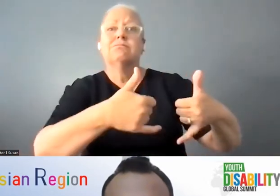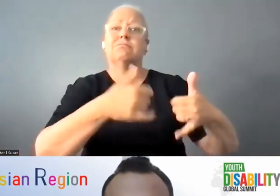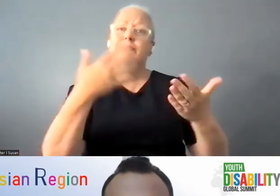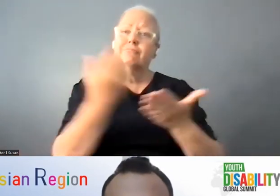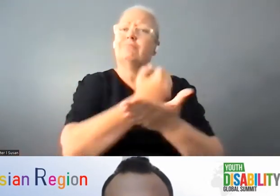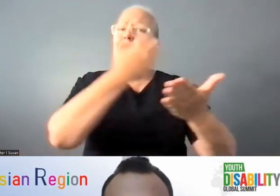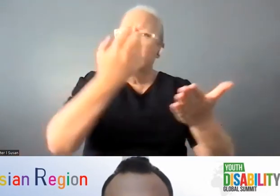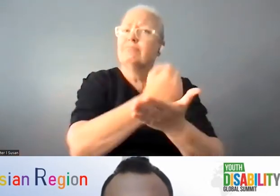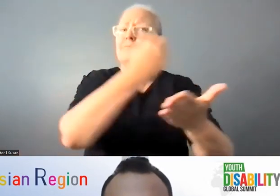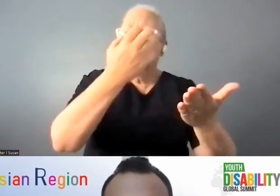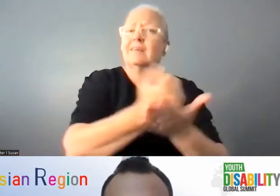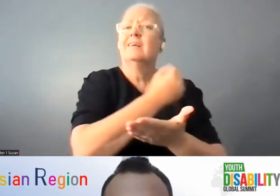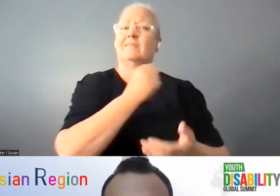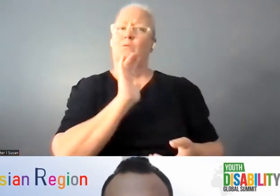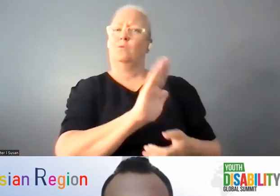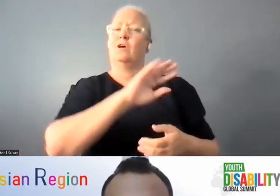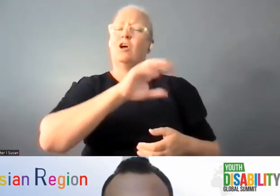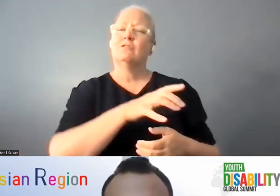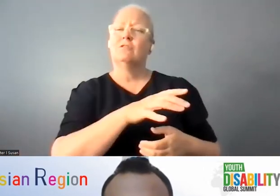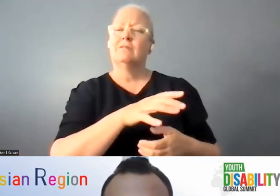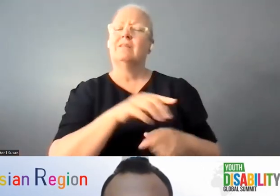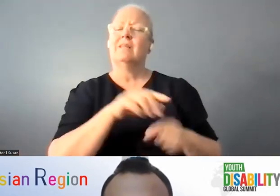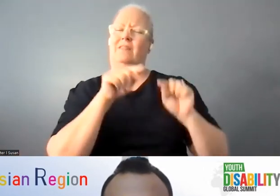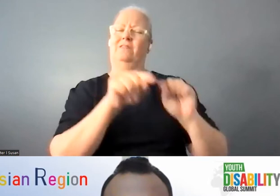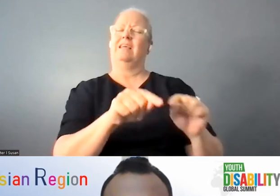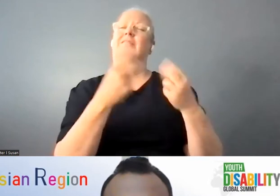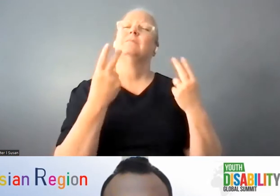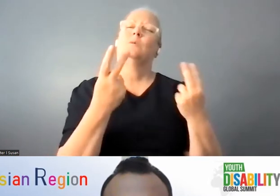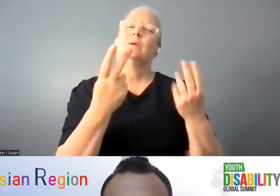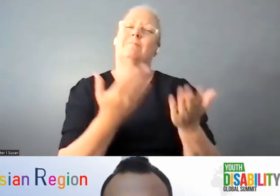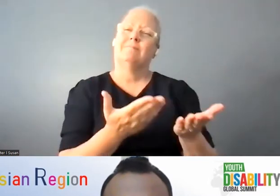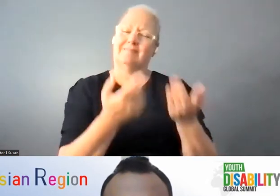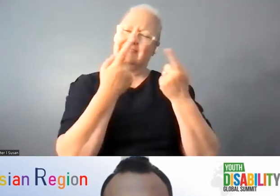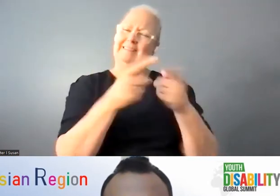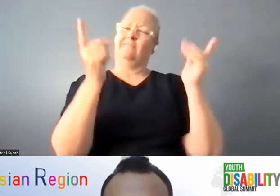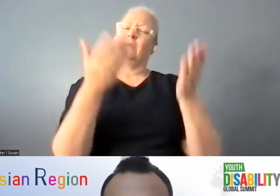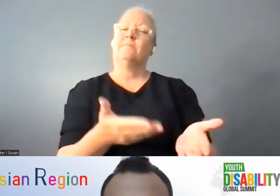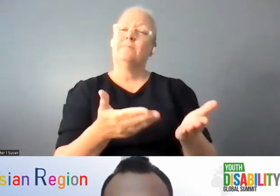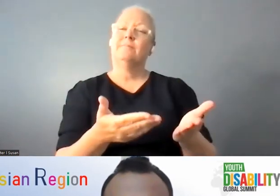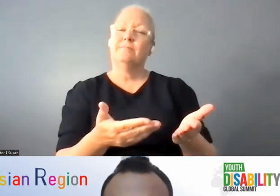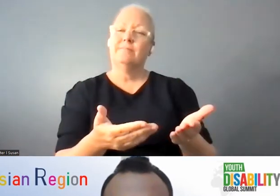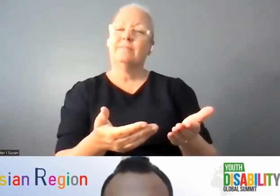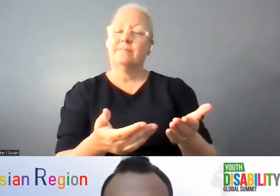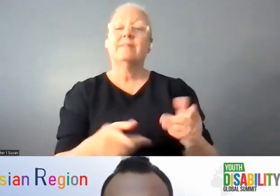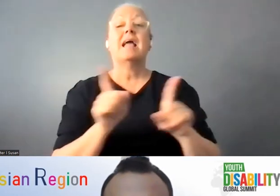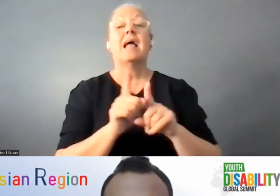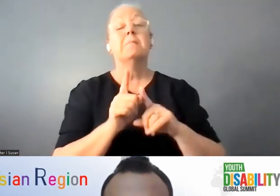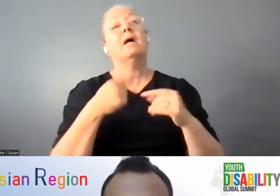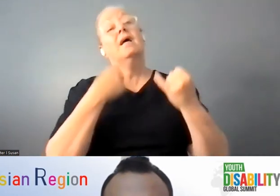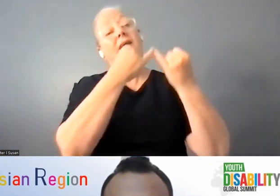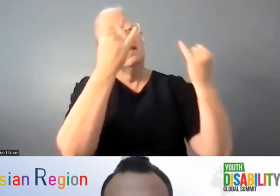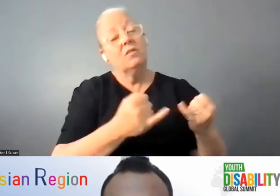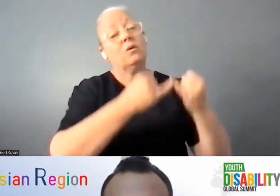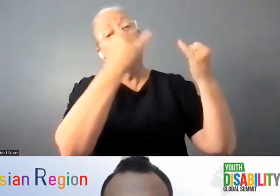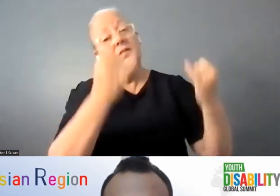is what I think makes the difference. Instead of talking about deinstitutionalization of